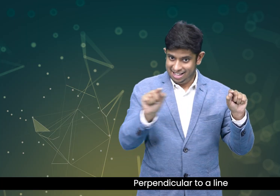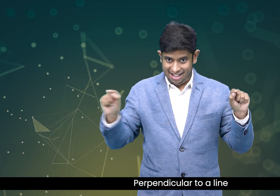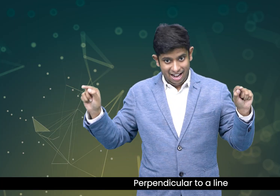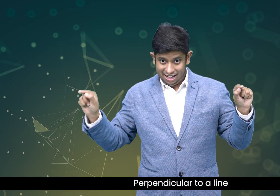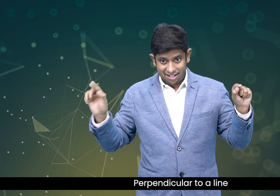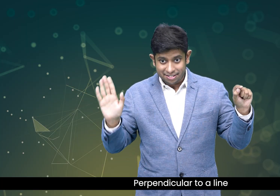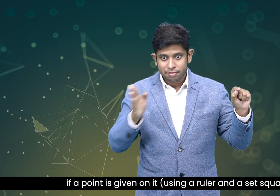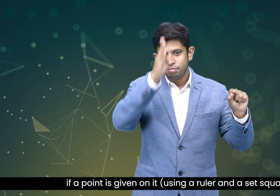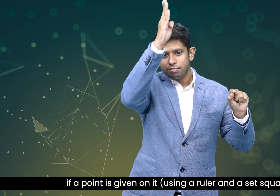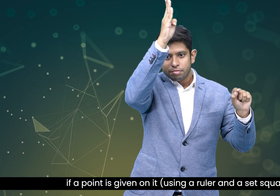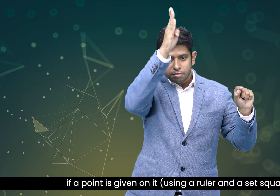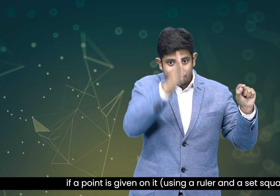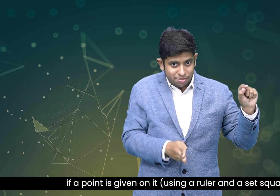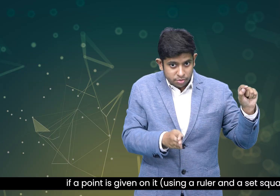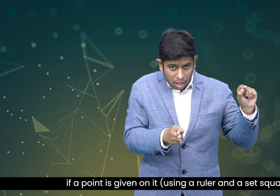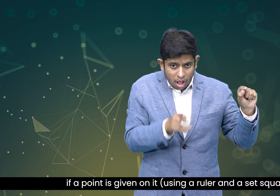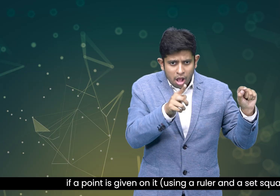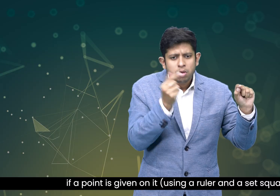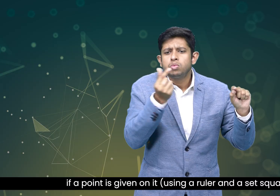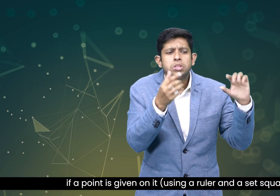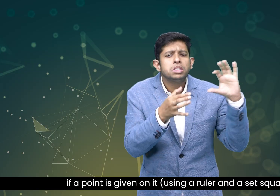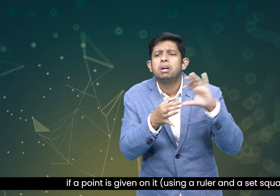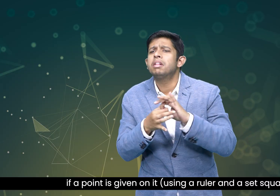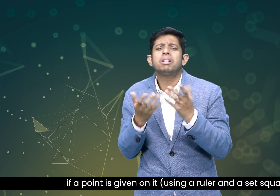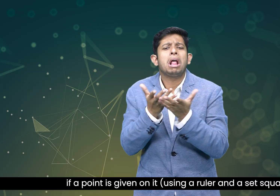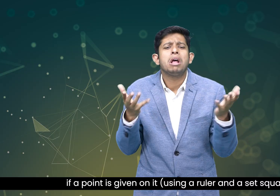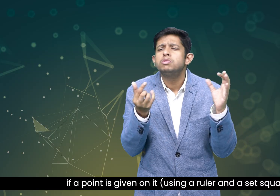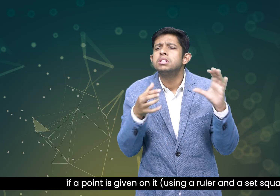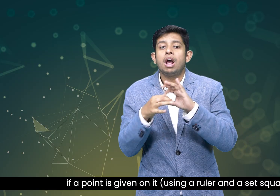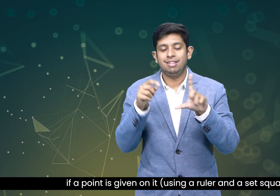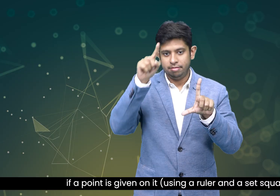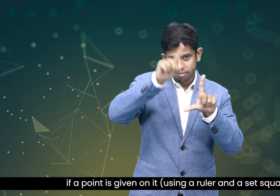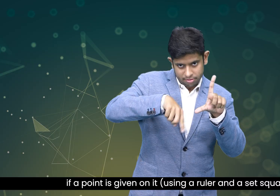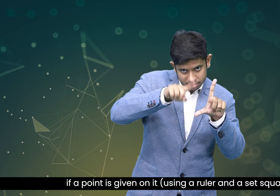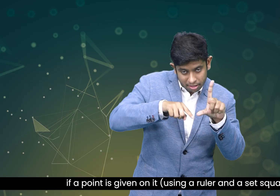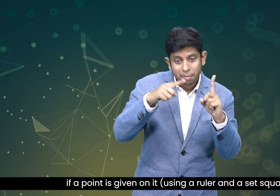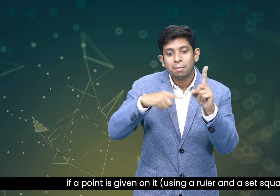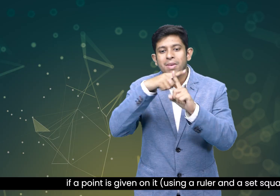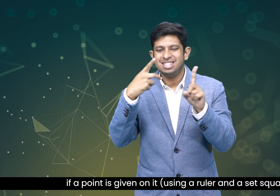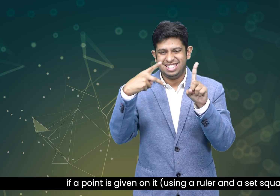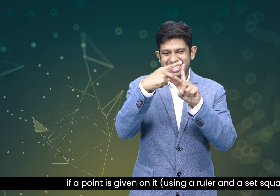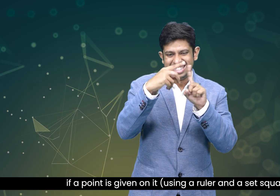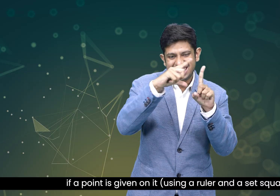Perpendicular to a line if a point is given on it using a ruler and a set square.